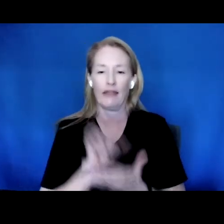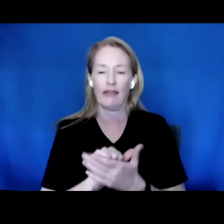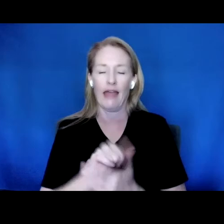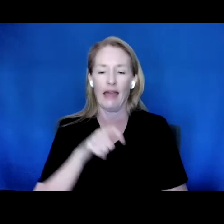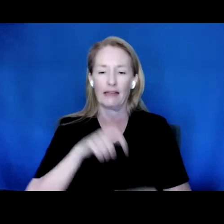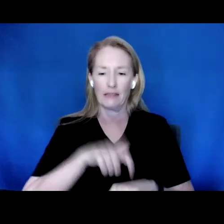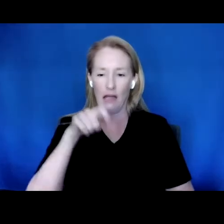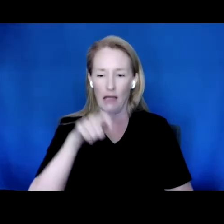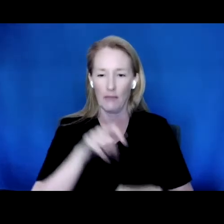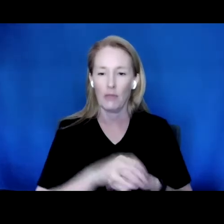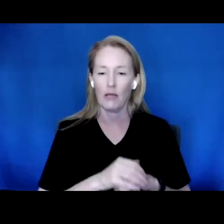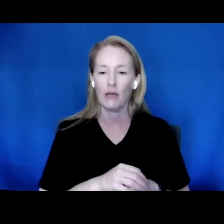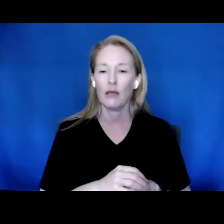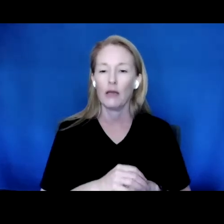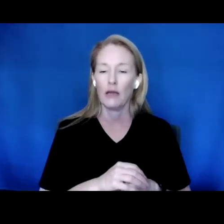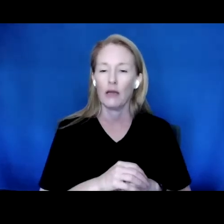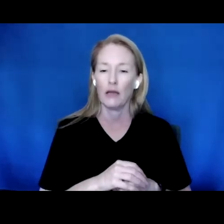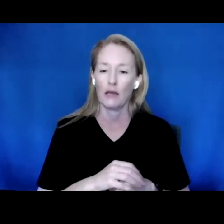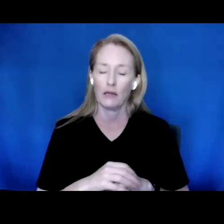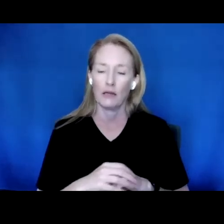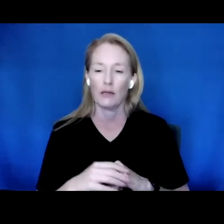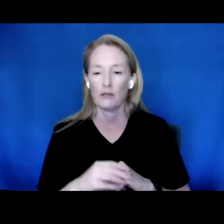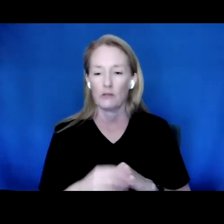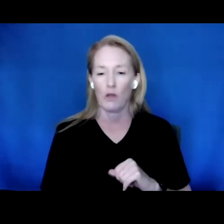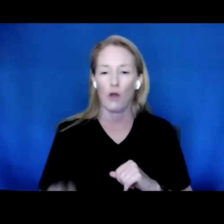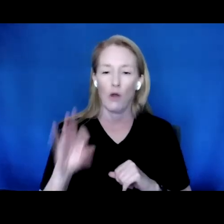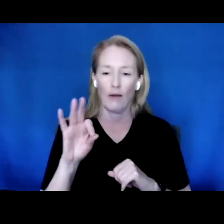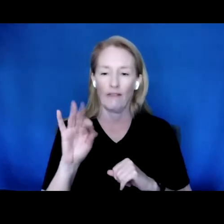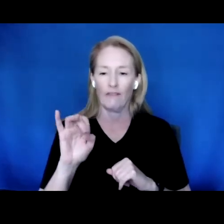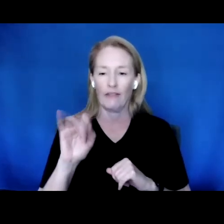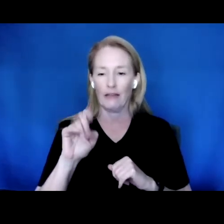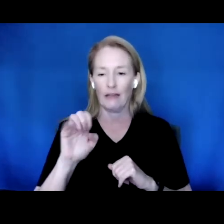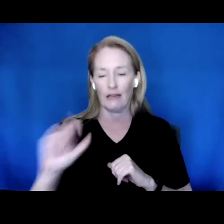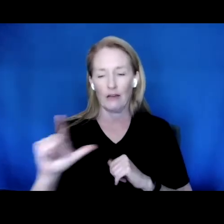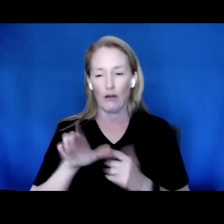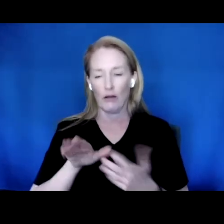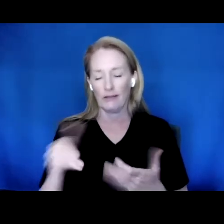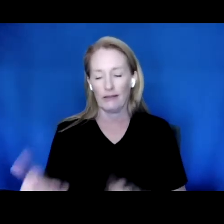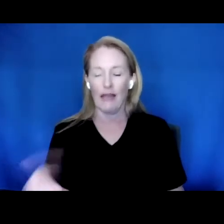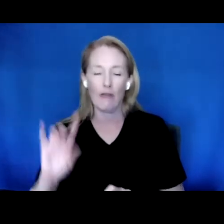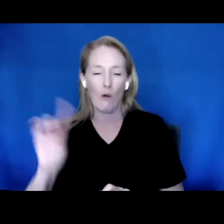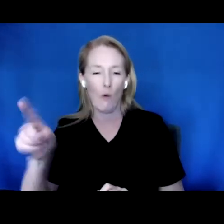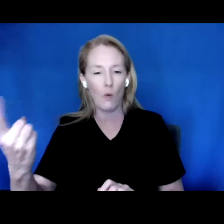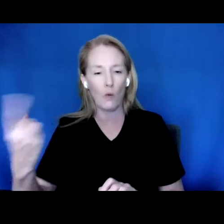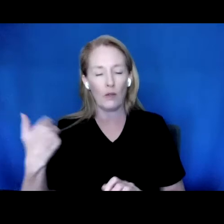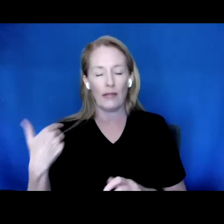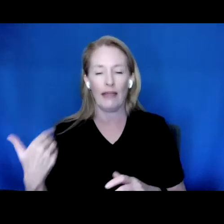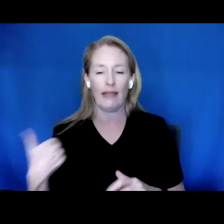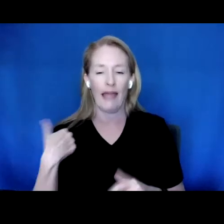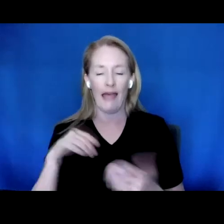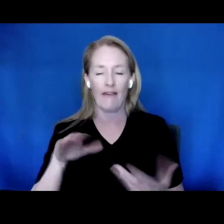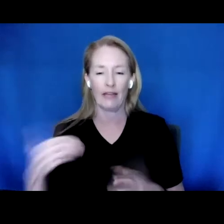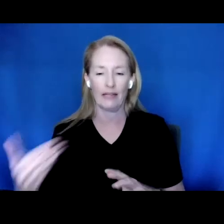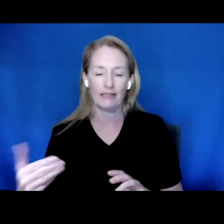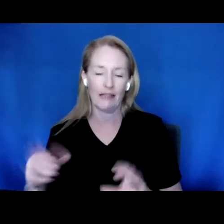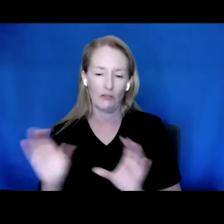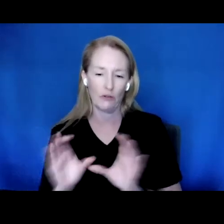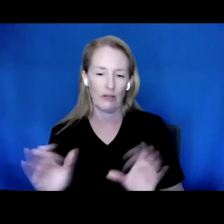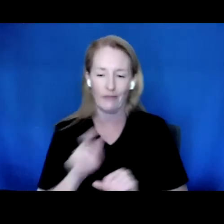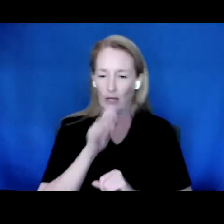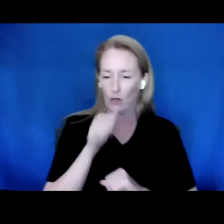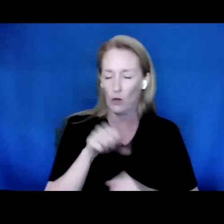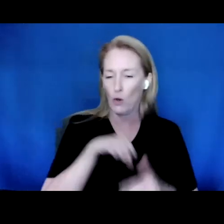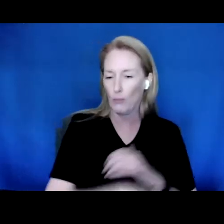issued. They don't also get a birth certificate. So the fetal death certificate also needed to be within that 5-year time